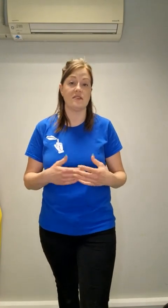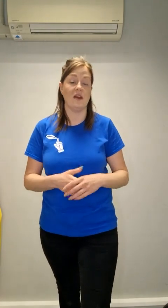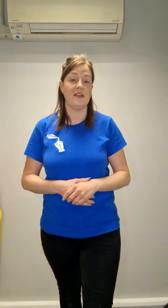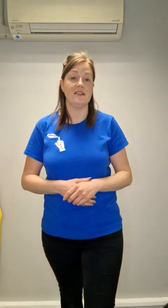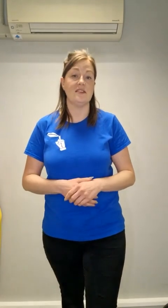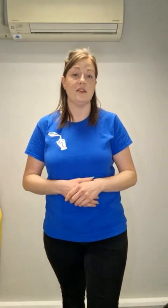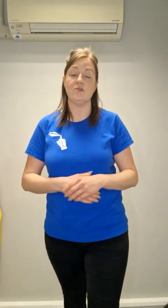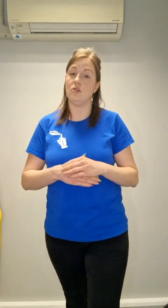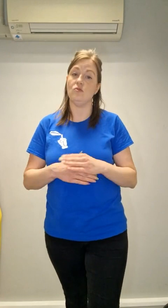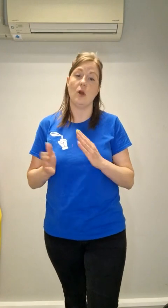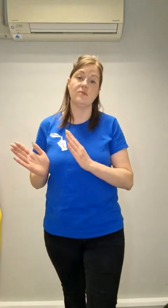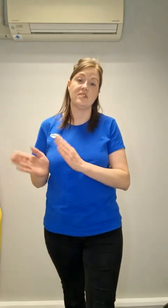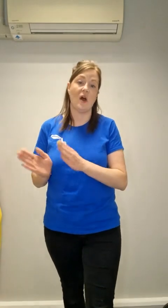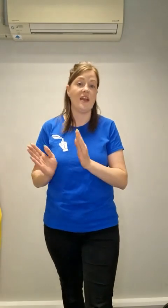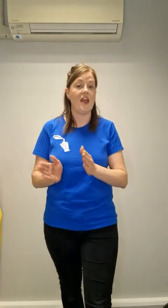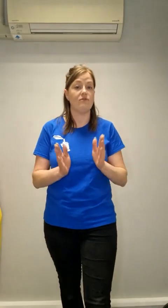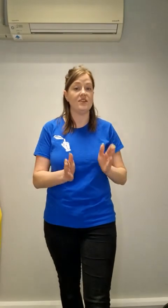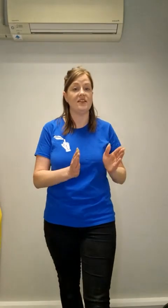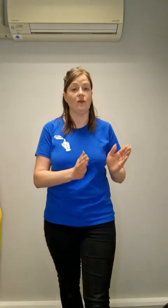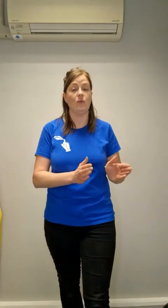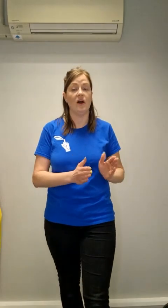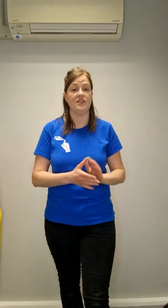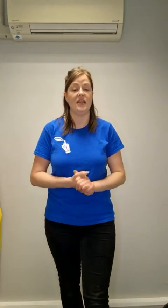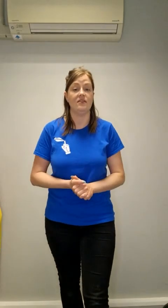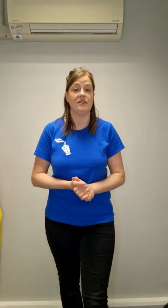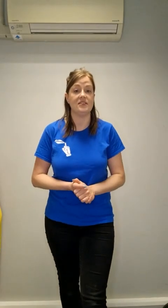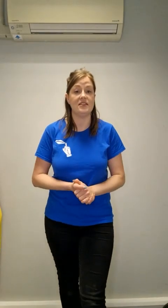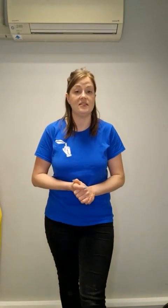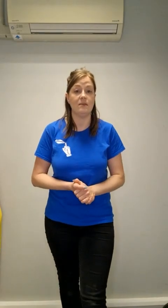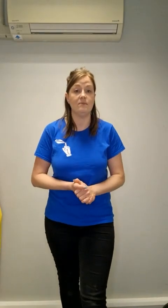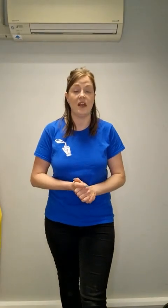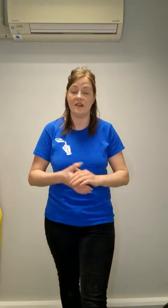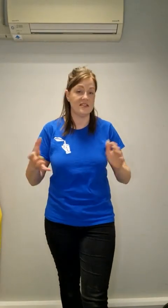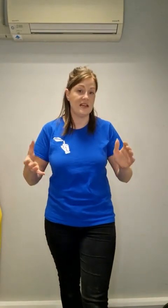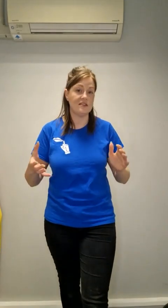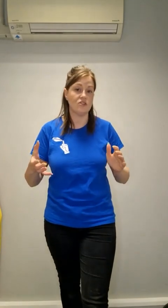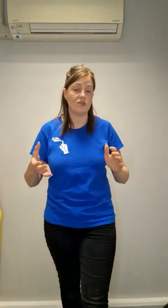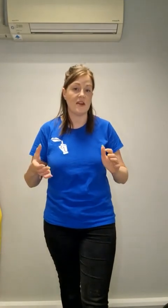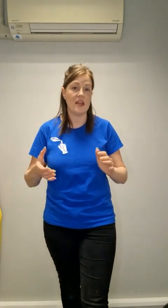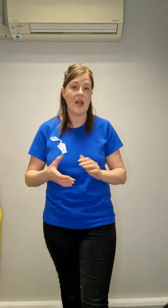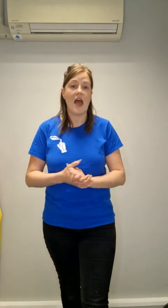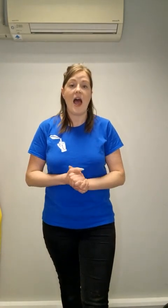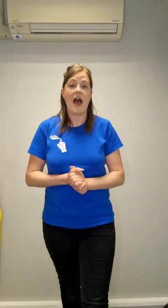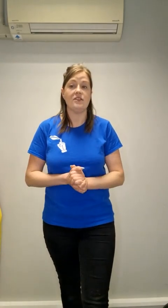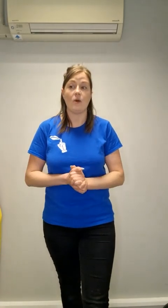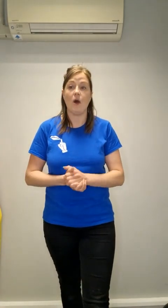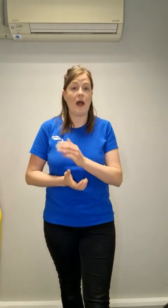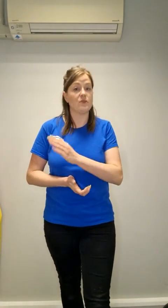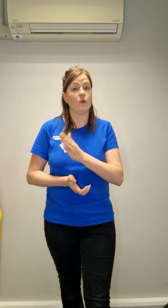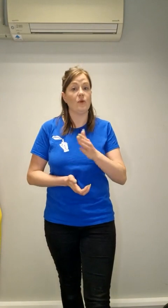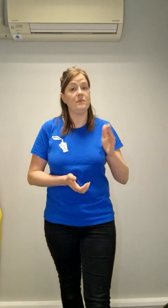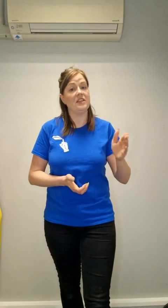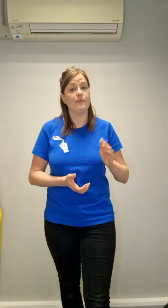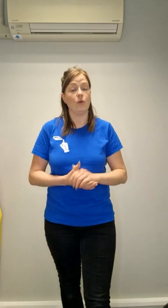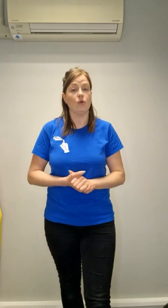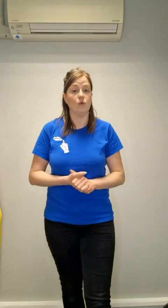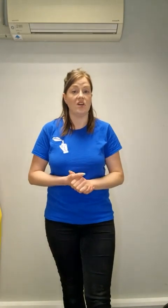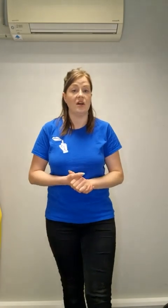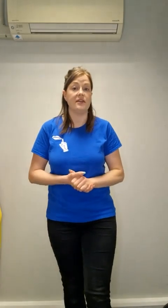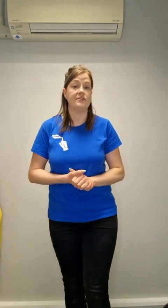signing system, so you don't sign every single word in the system, in the sentence, sorry. And ours will always be in spoken order